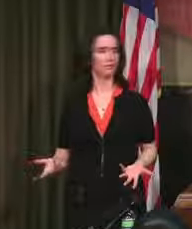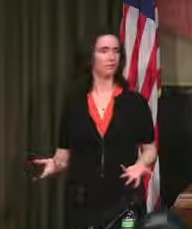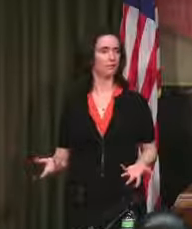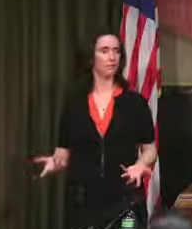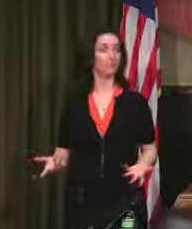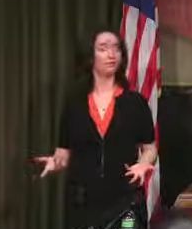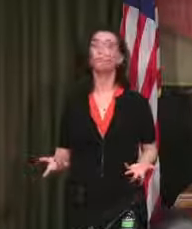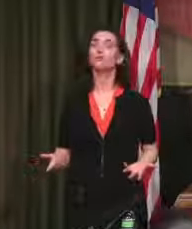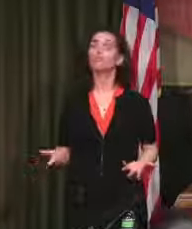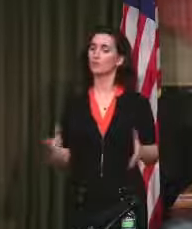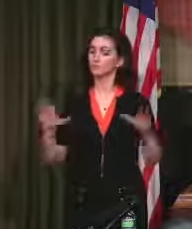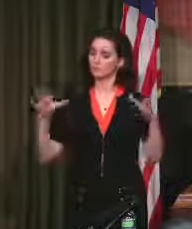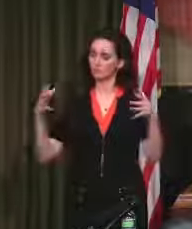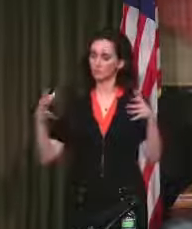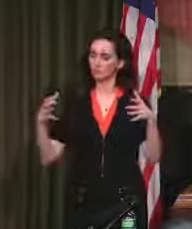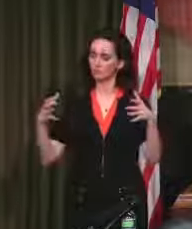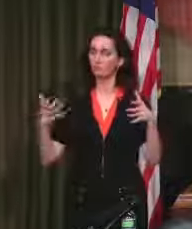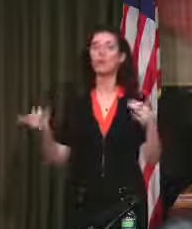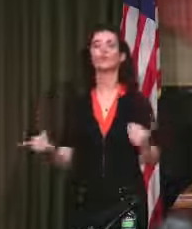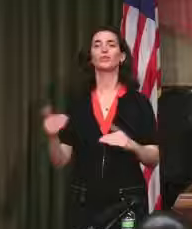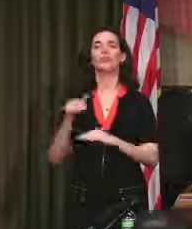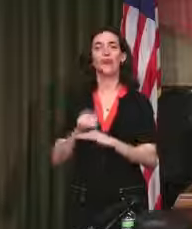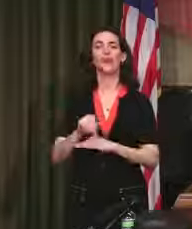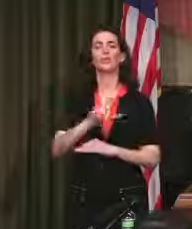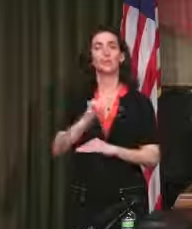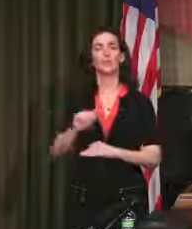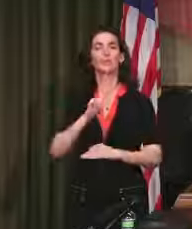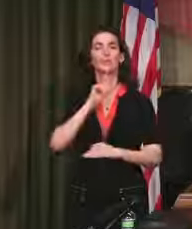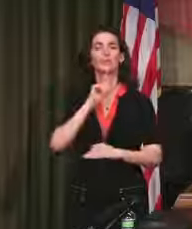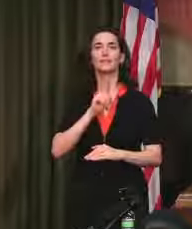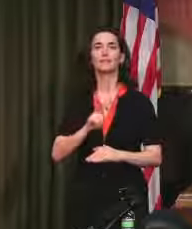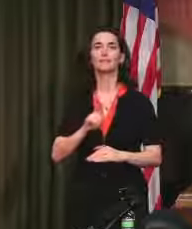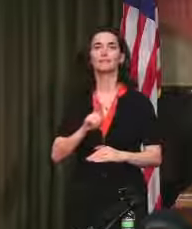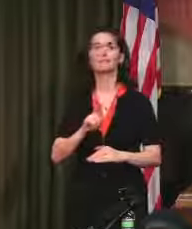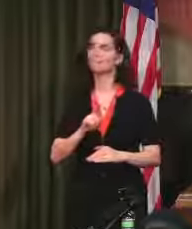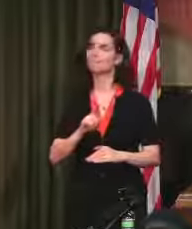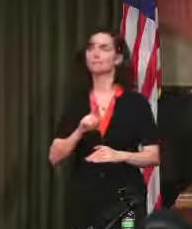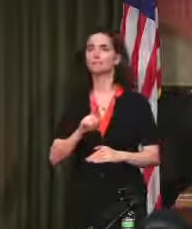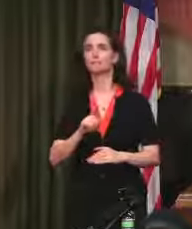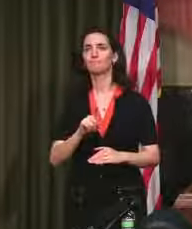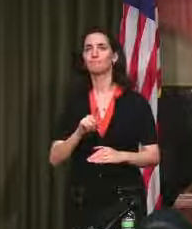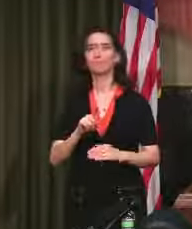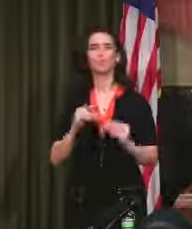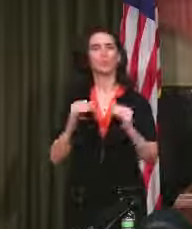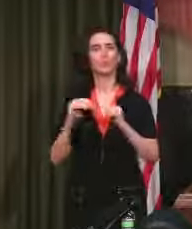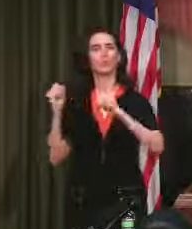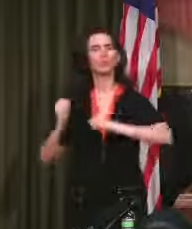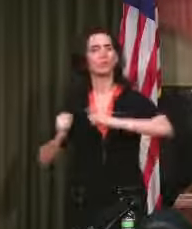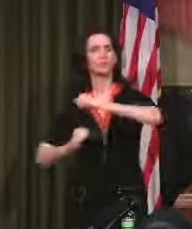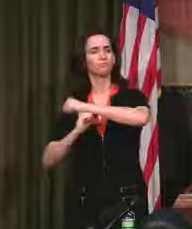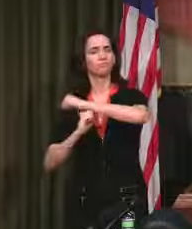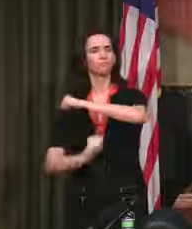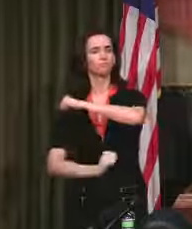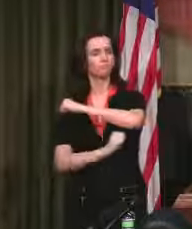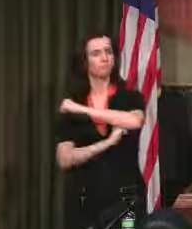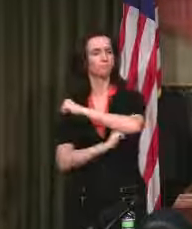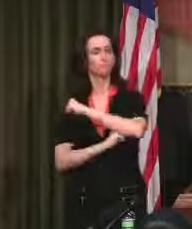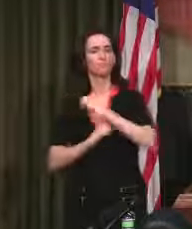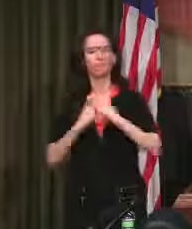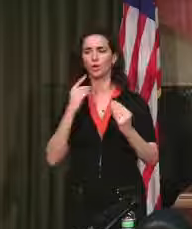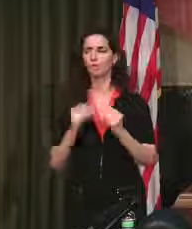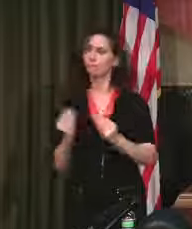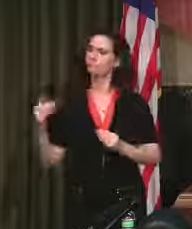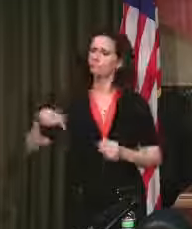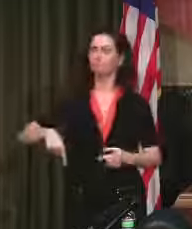And as a result of that, tonight Louisiana is on a much more solid footing. You know, I said in my